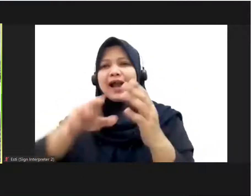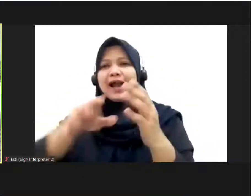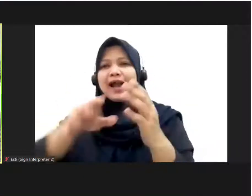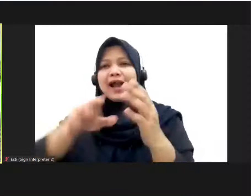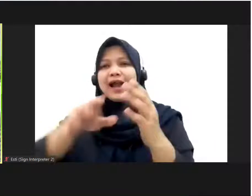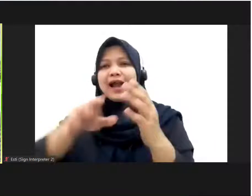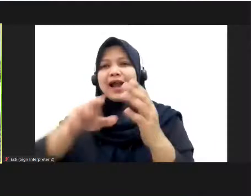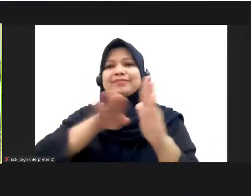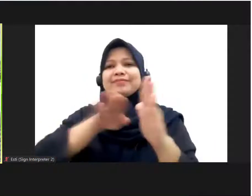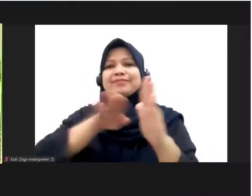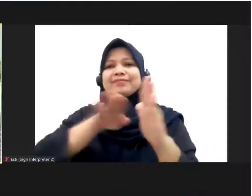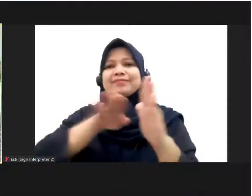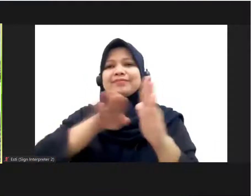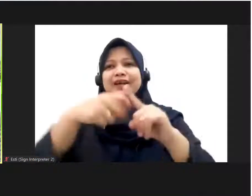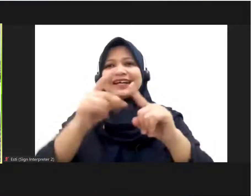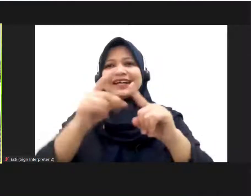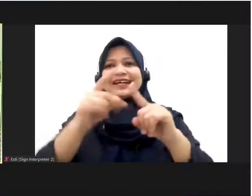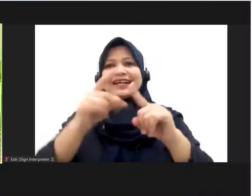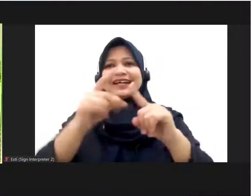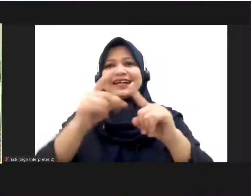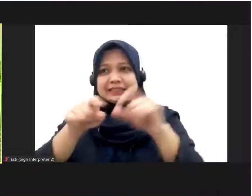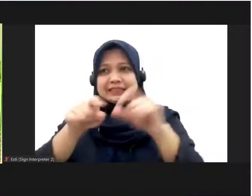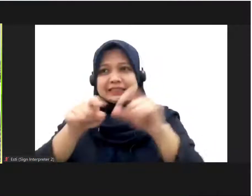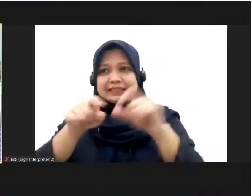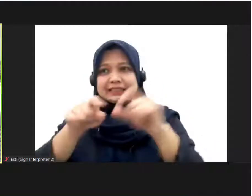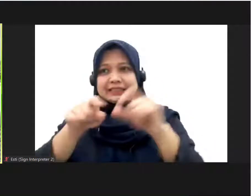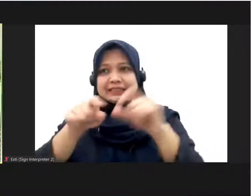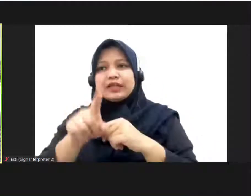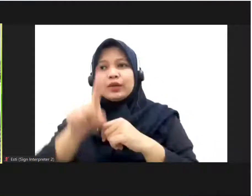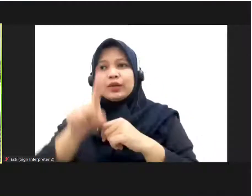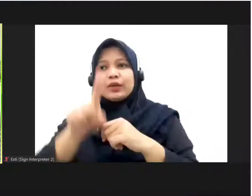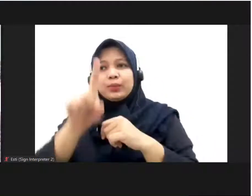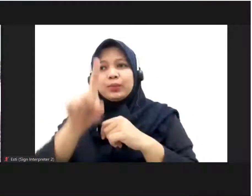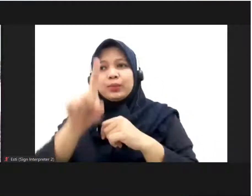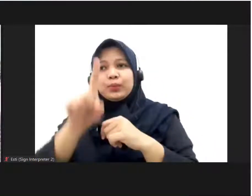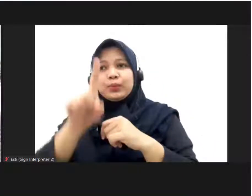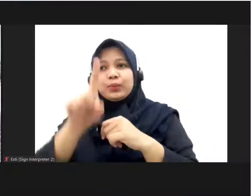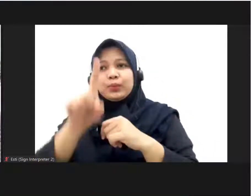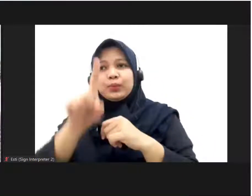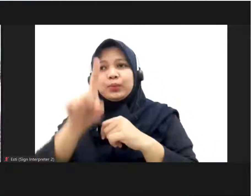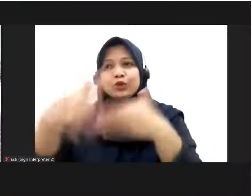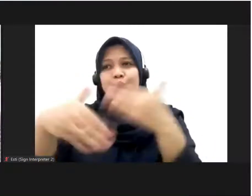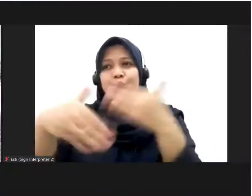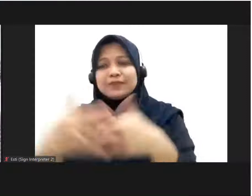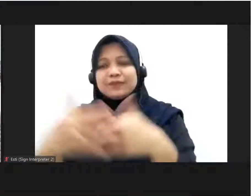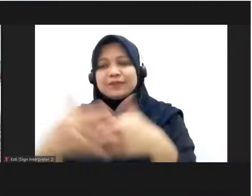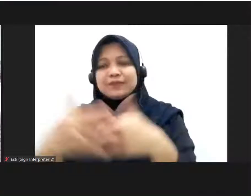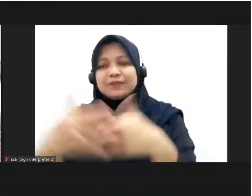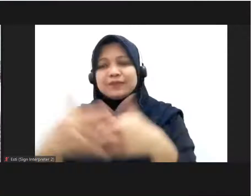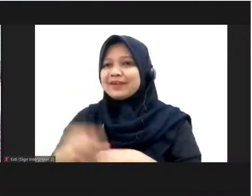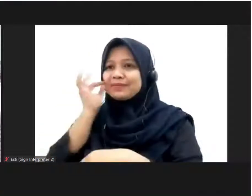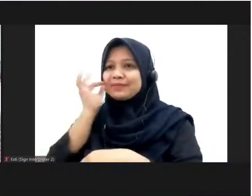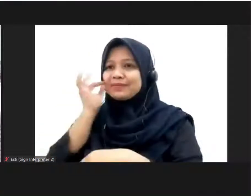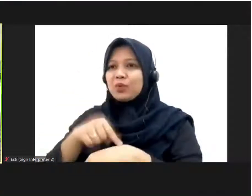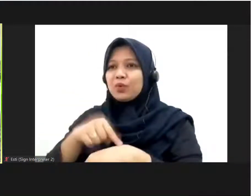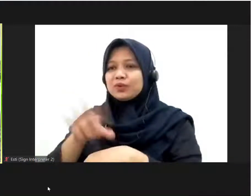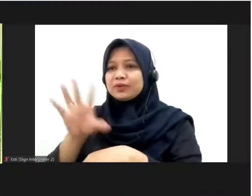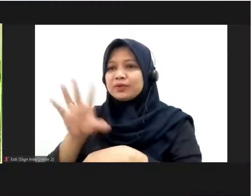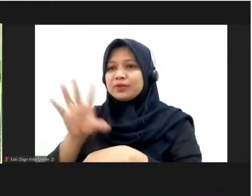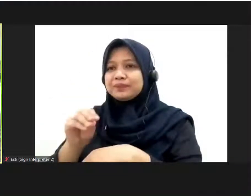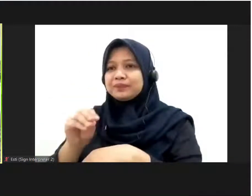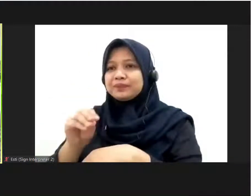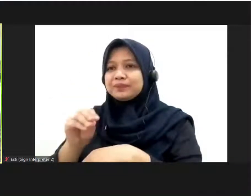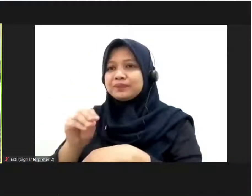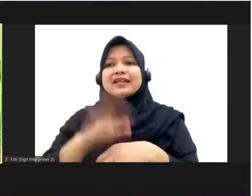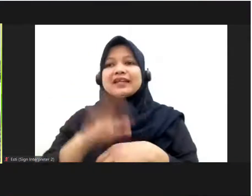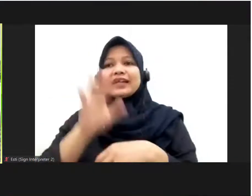organizations. We need to continue to support them to Just give make you 30 sure. seconds. Thank you, Shida. Yes, Sorry, thanks. and to make sure that they